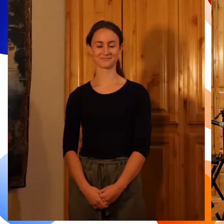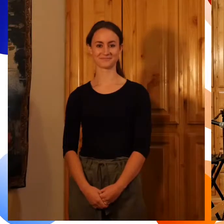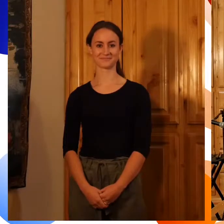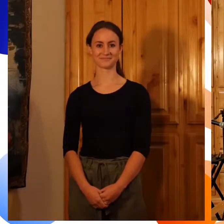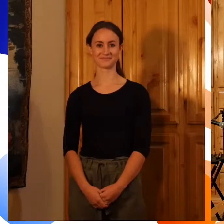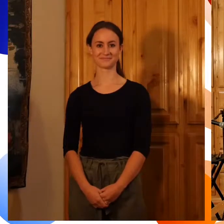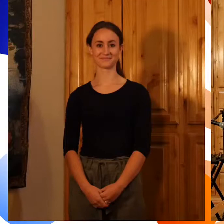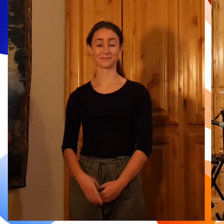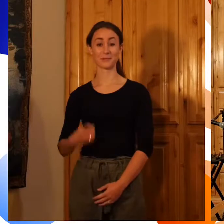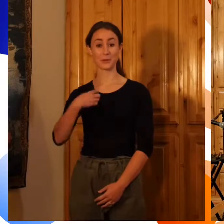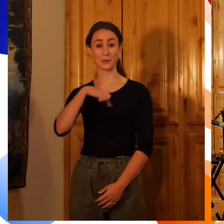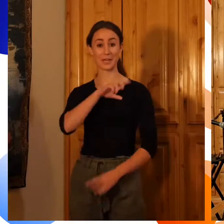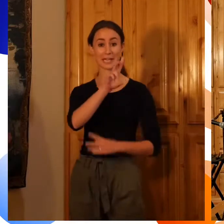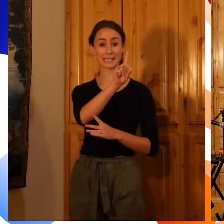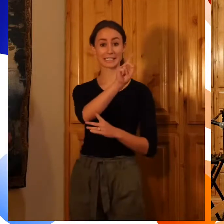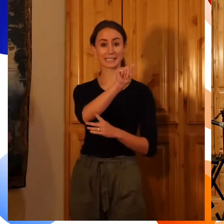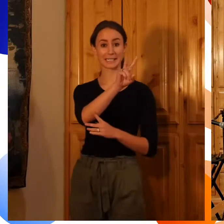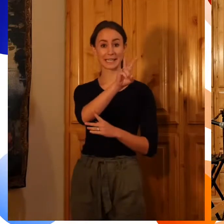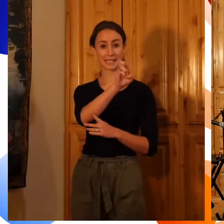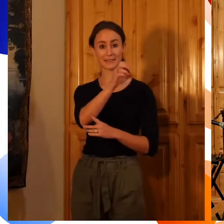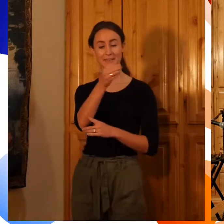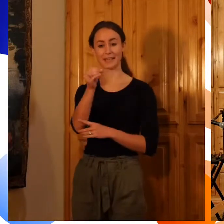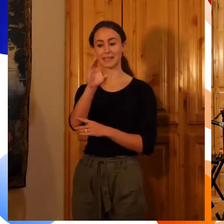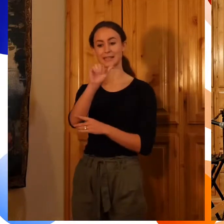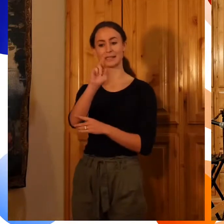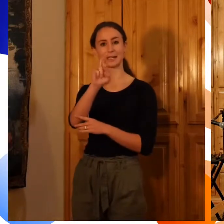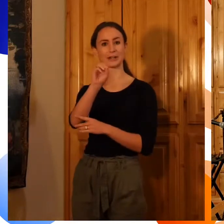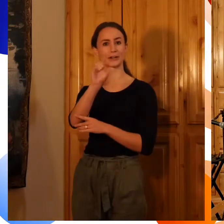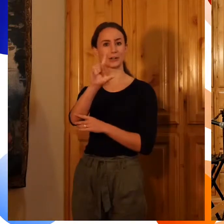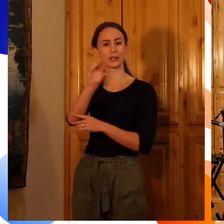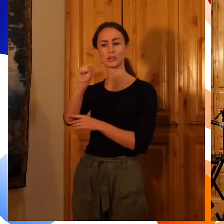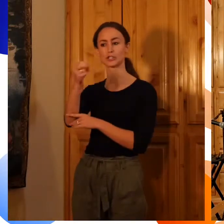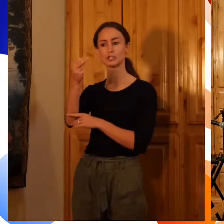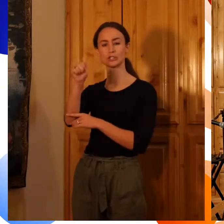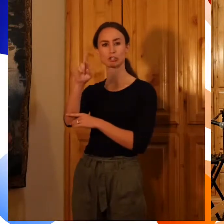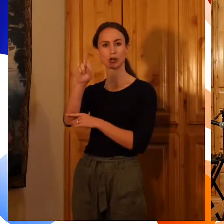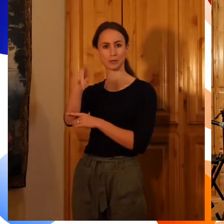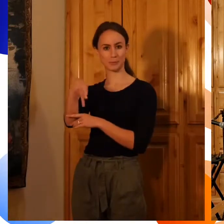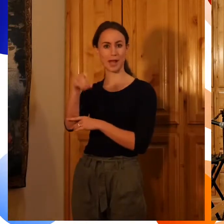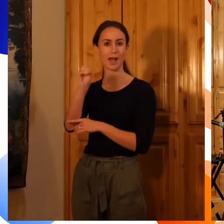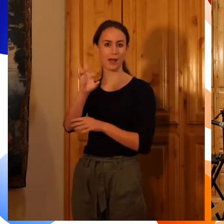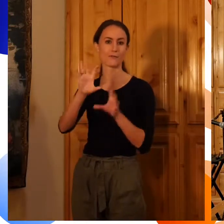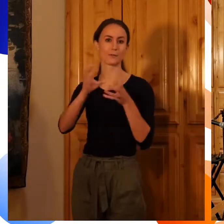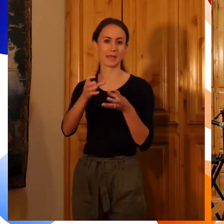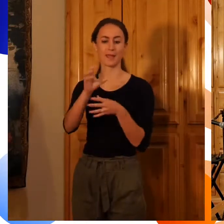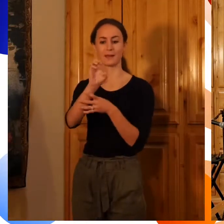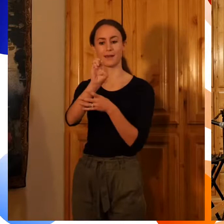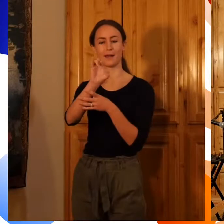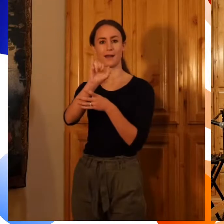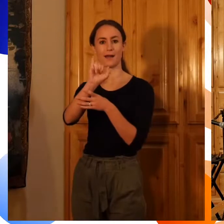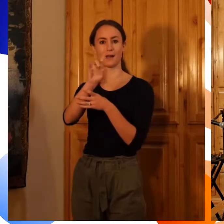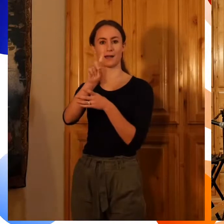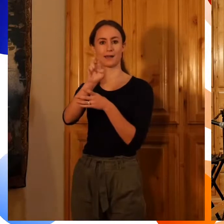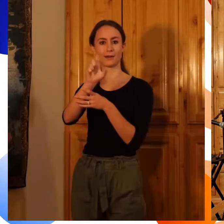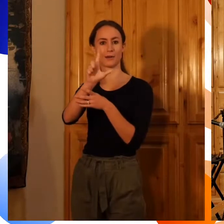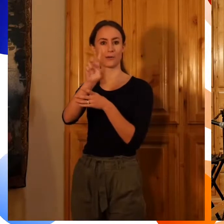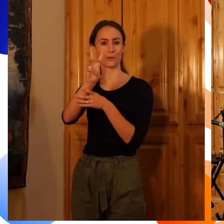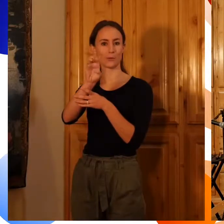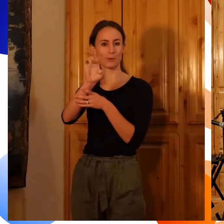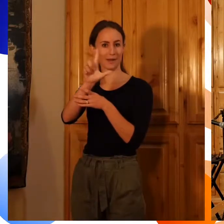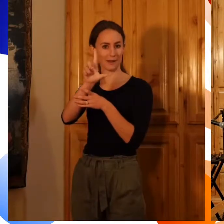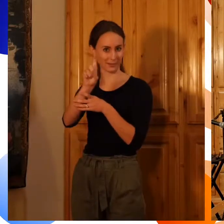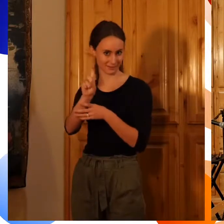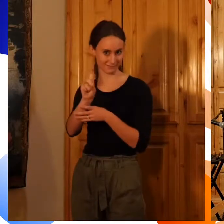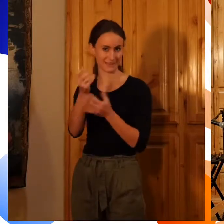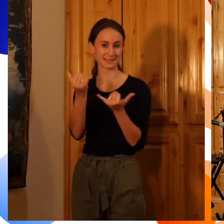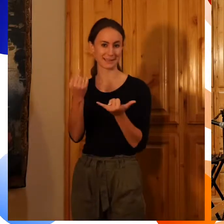We're Dave and Carol Sharp of Idlewild. We're going to tell you some Celtic stories today. Most of them are from the Isle of Man. And the